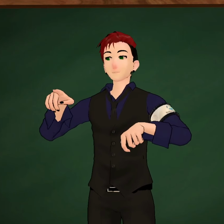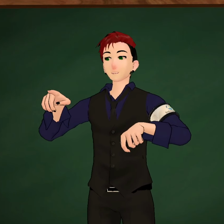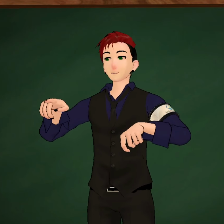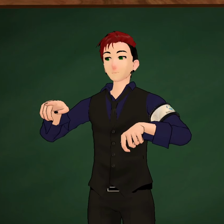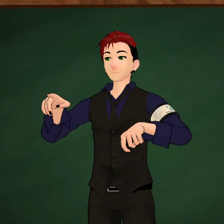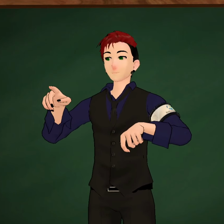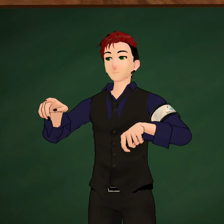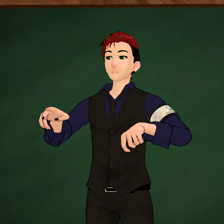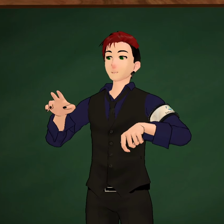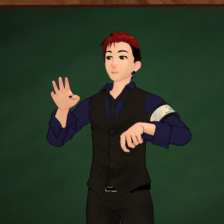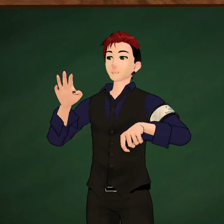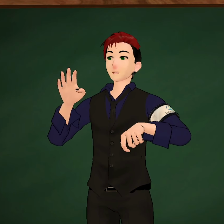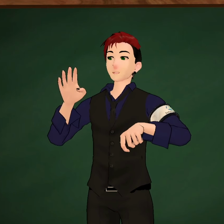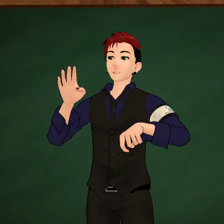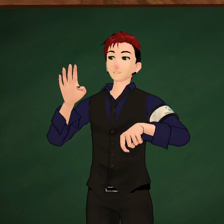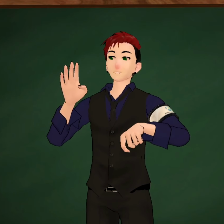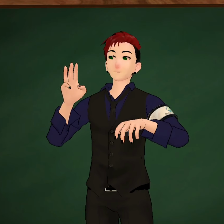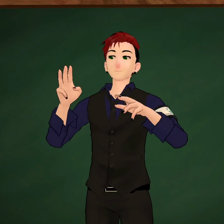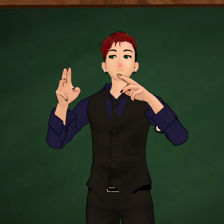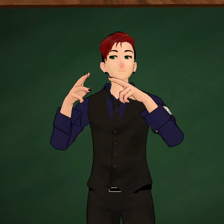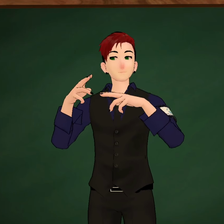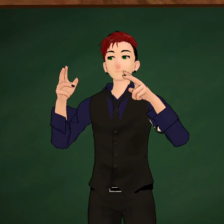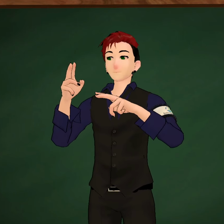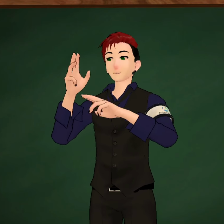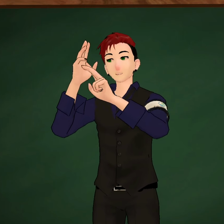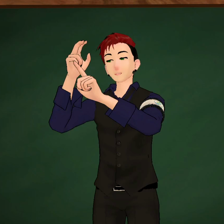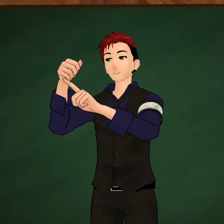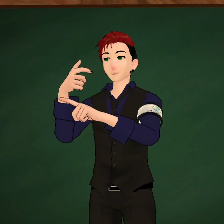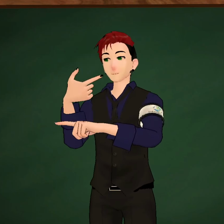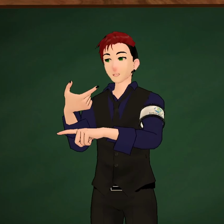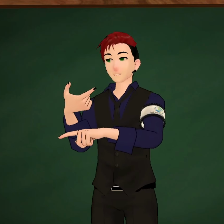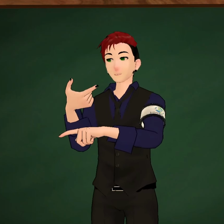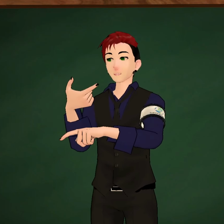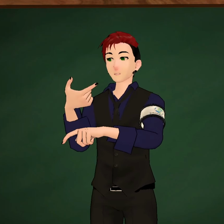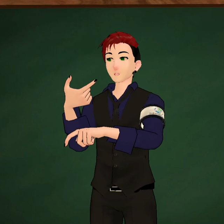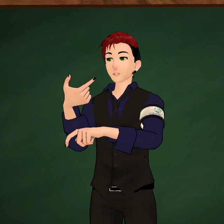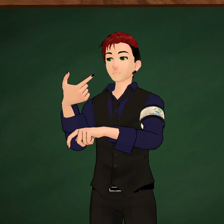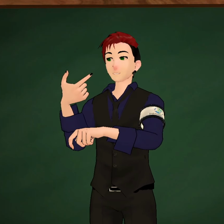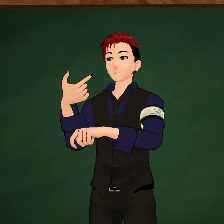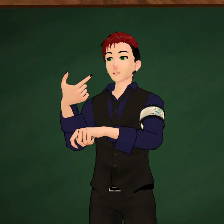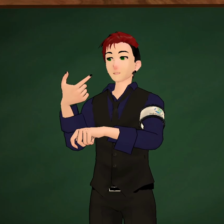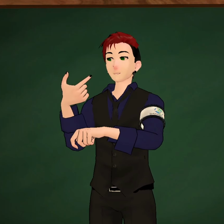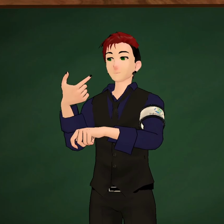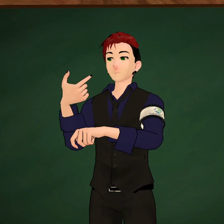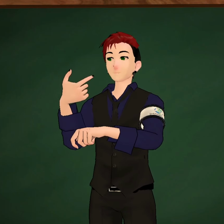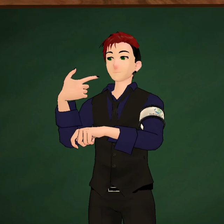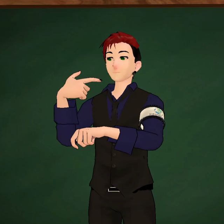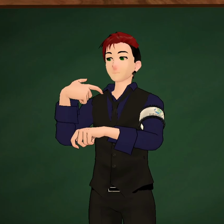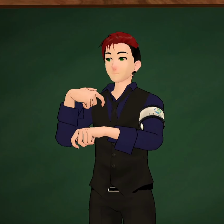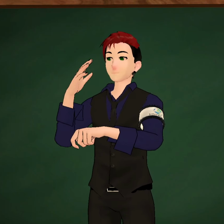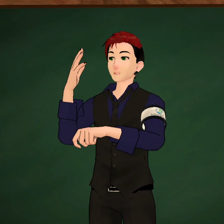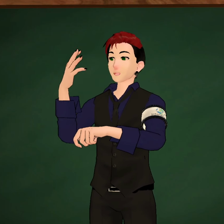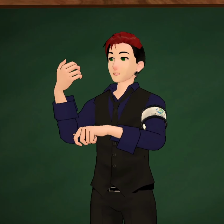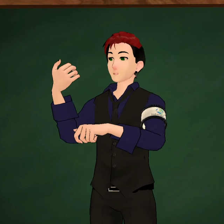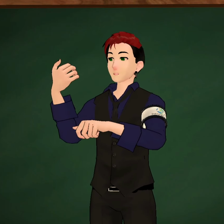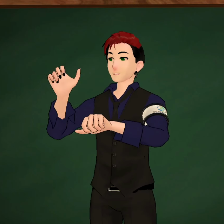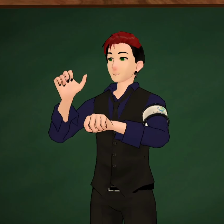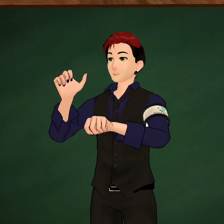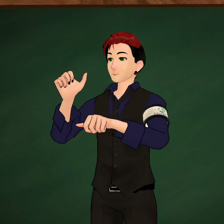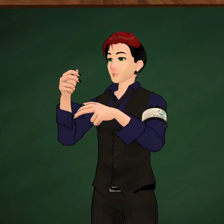And that is very, very fascinating to watch. I will try